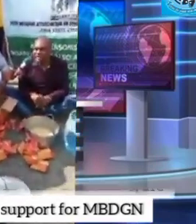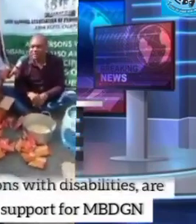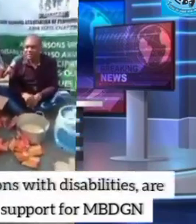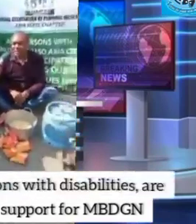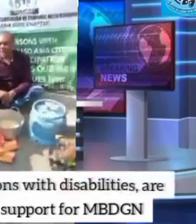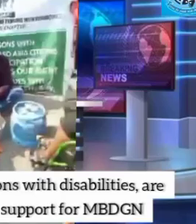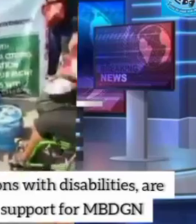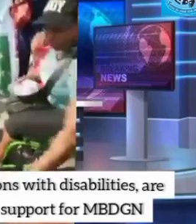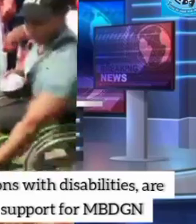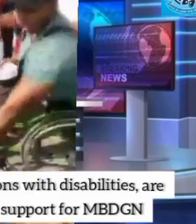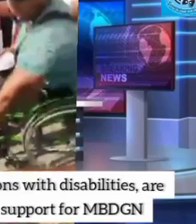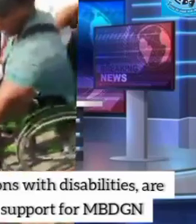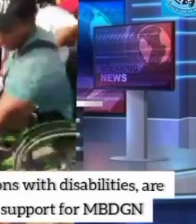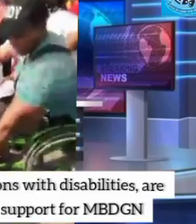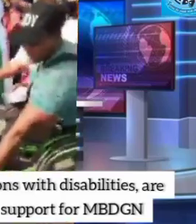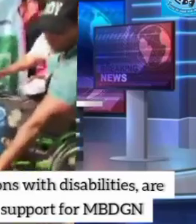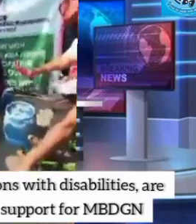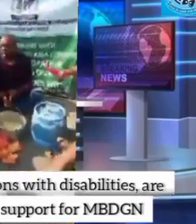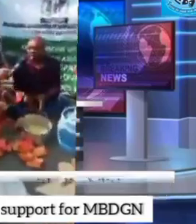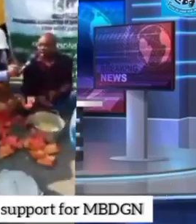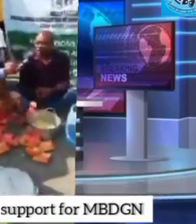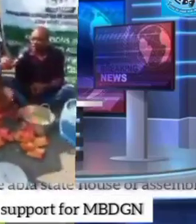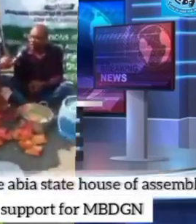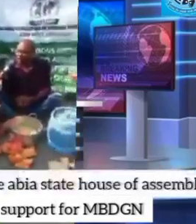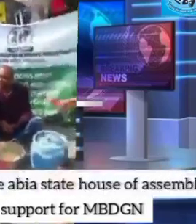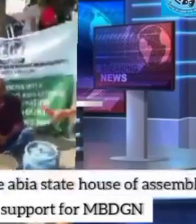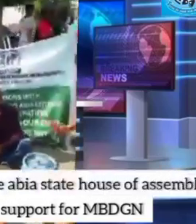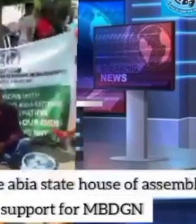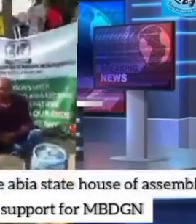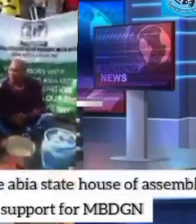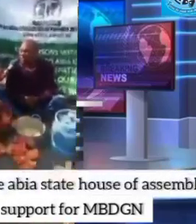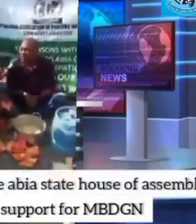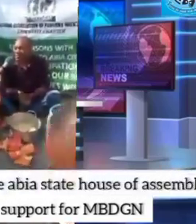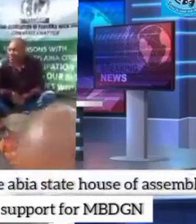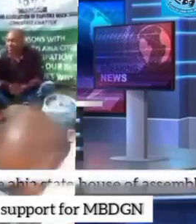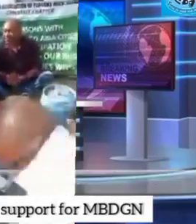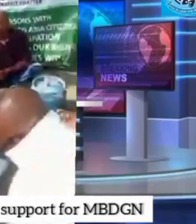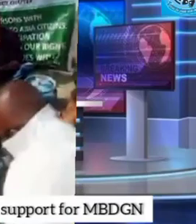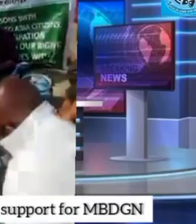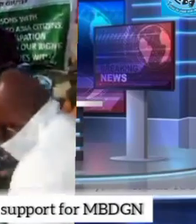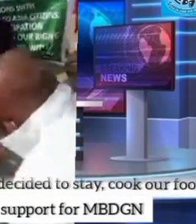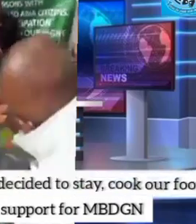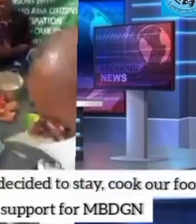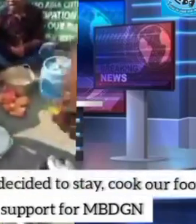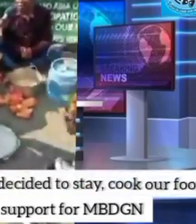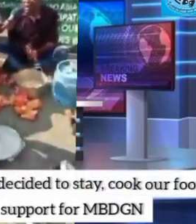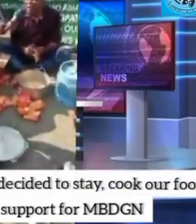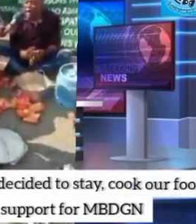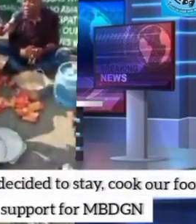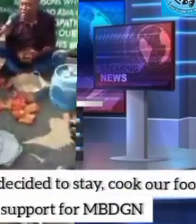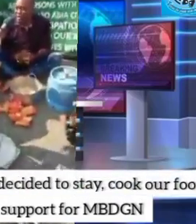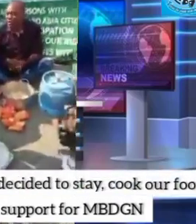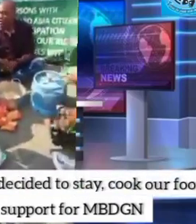Abia persons with disabilities are now in the Abia State of Assembly. We have decided